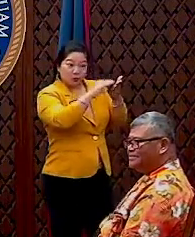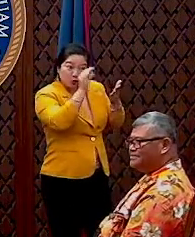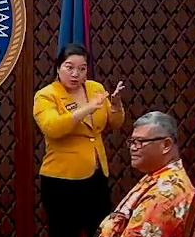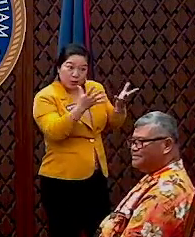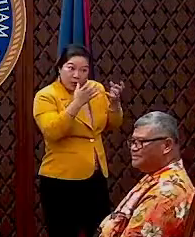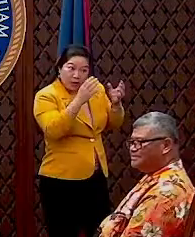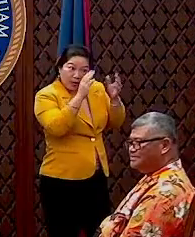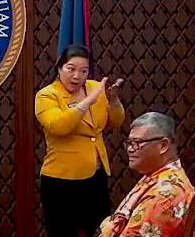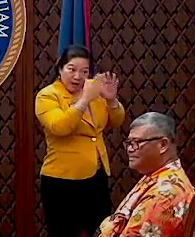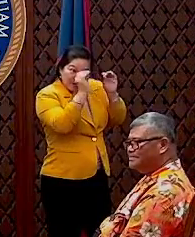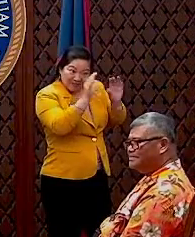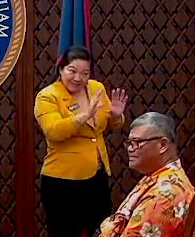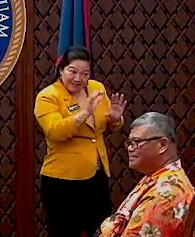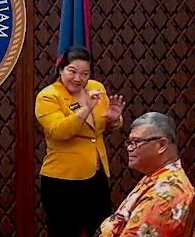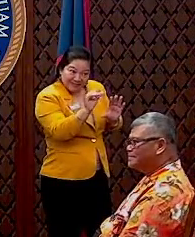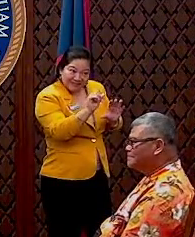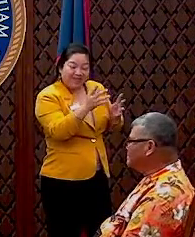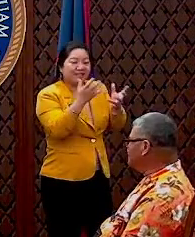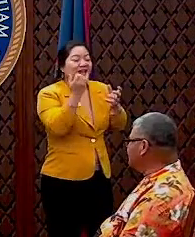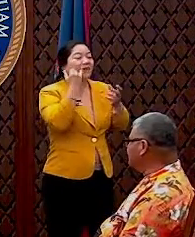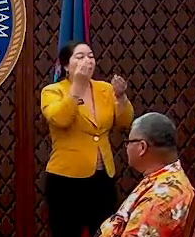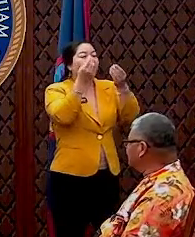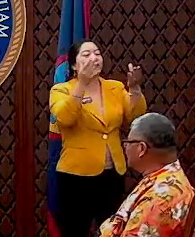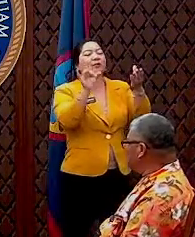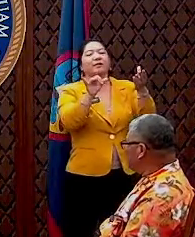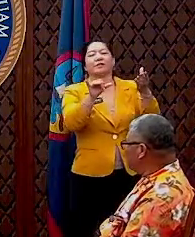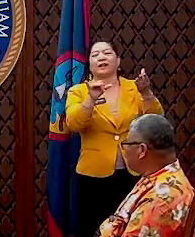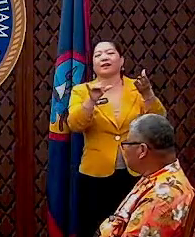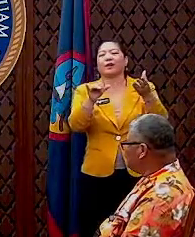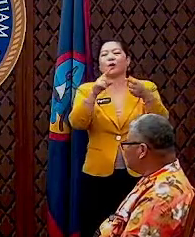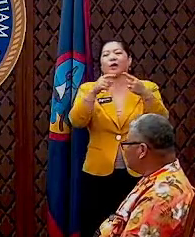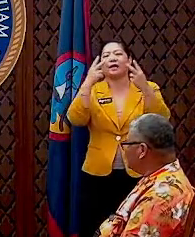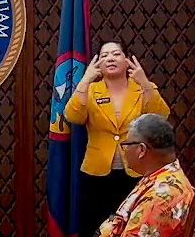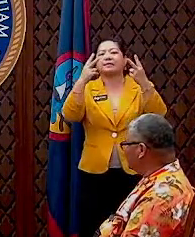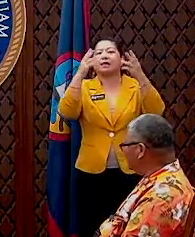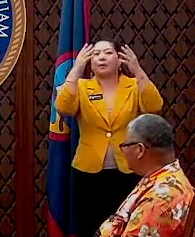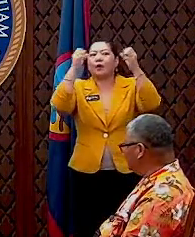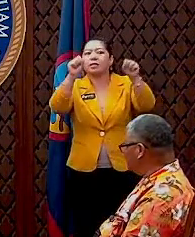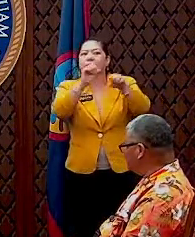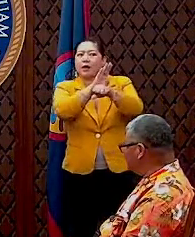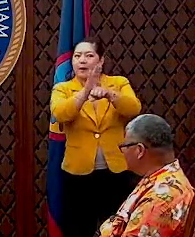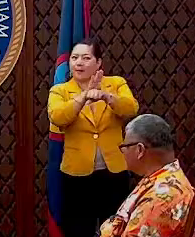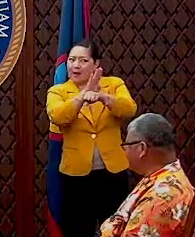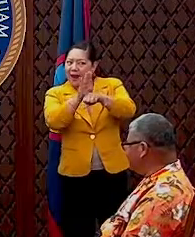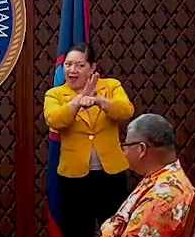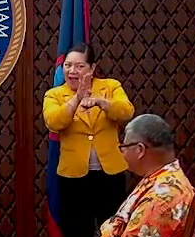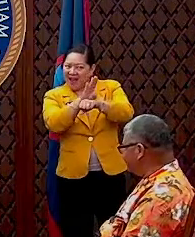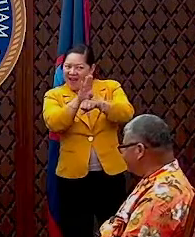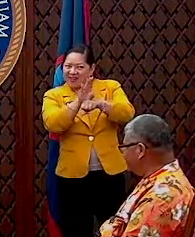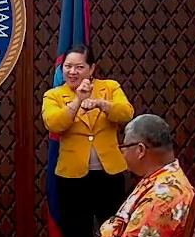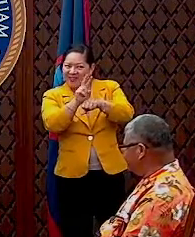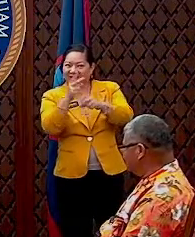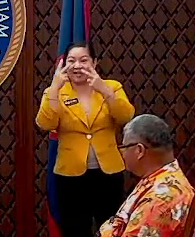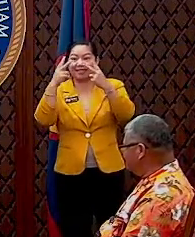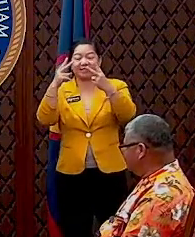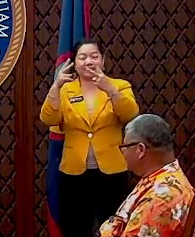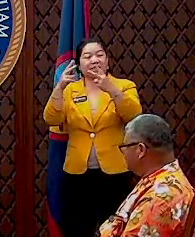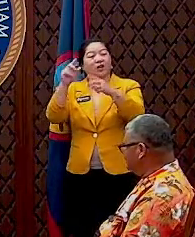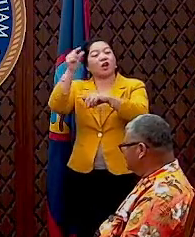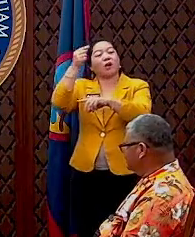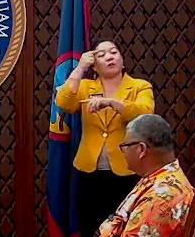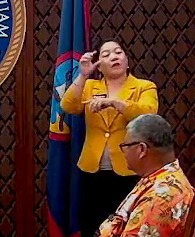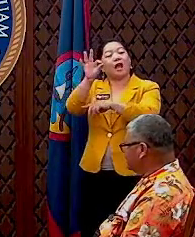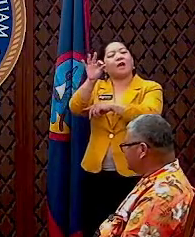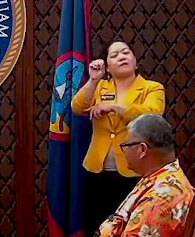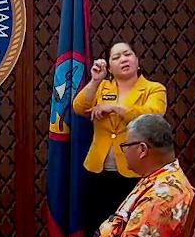that. And I want to tell you, when I see the president of Palau and when I see the heads of government for the